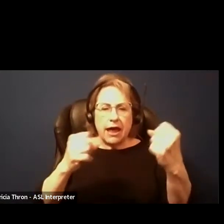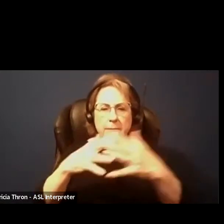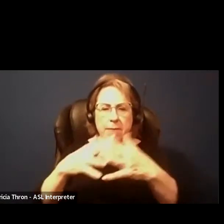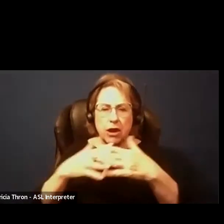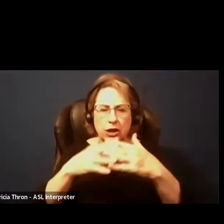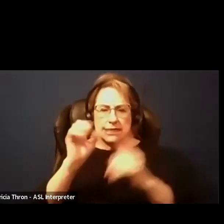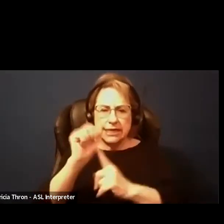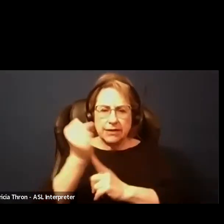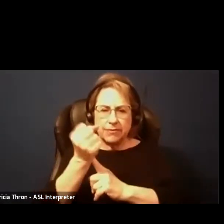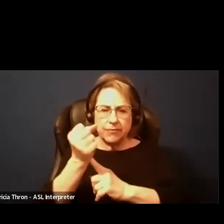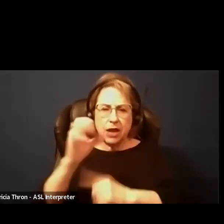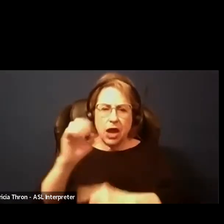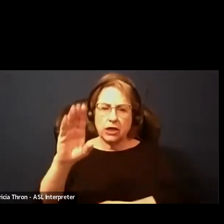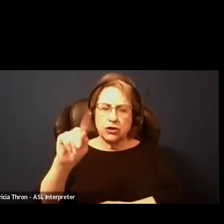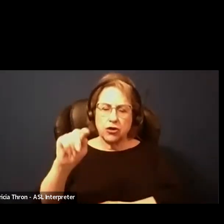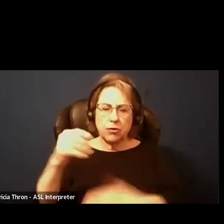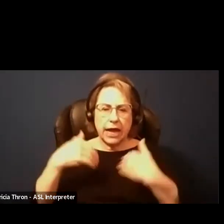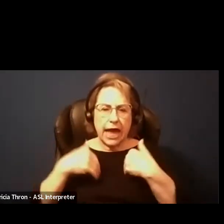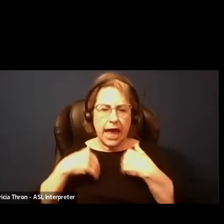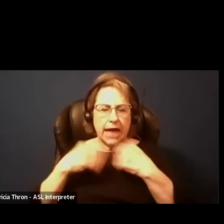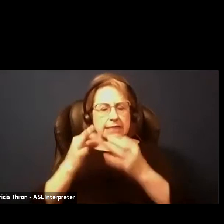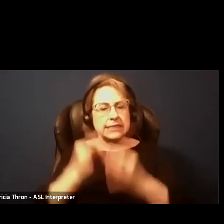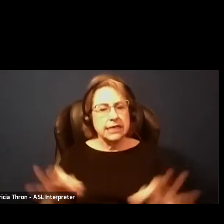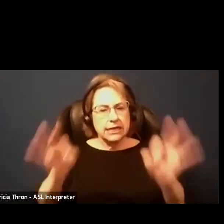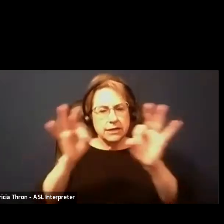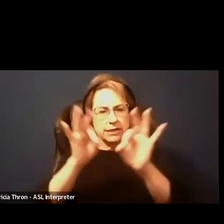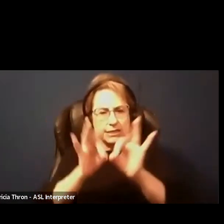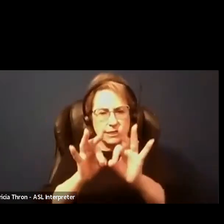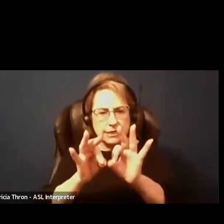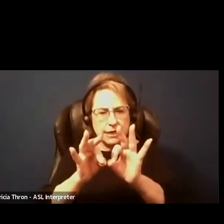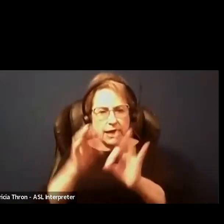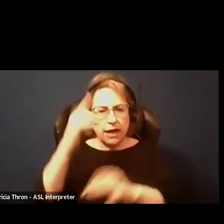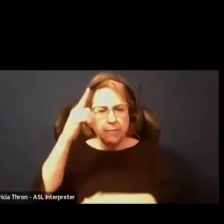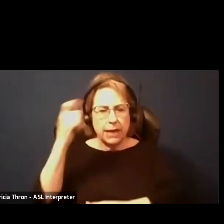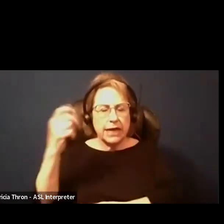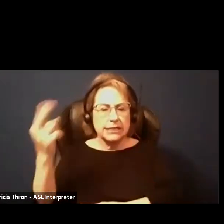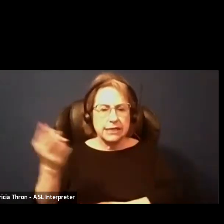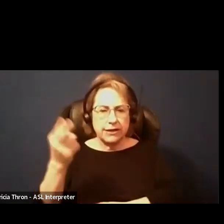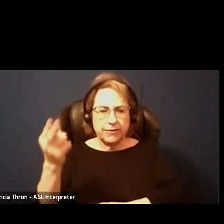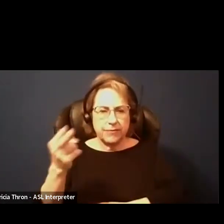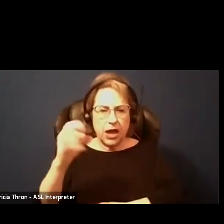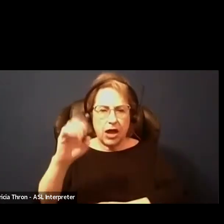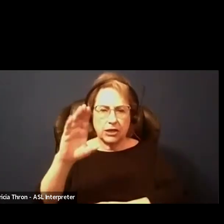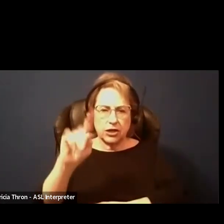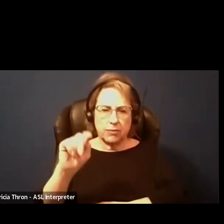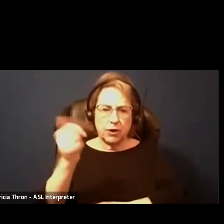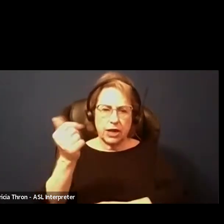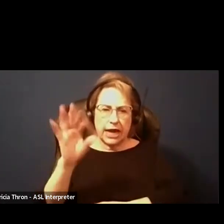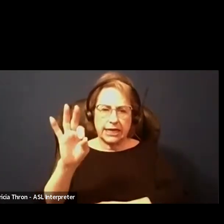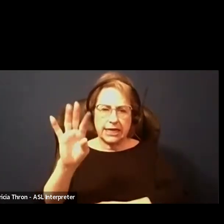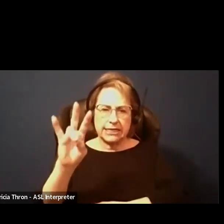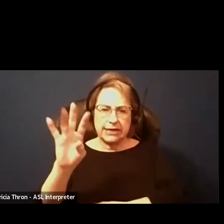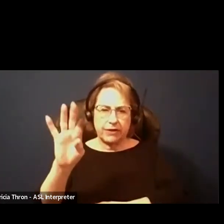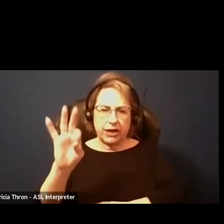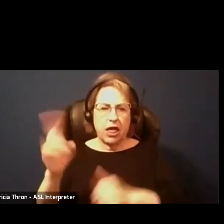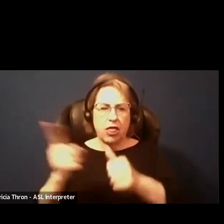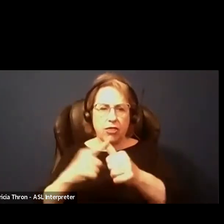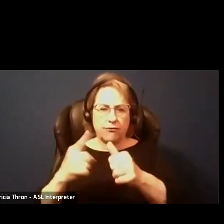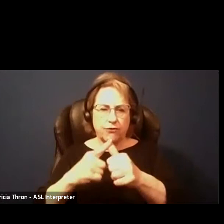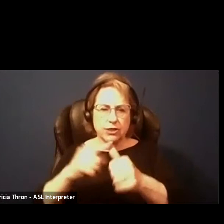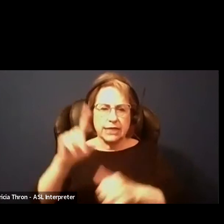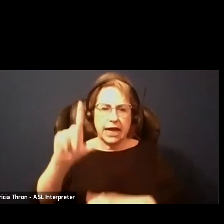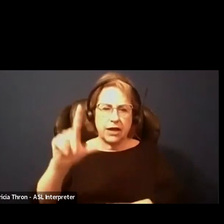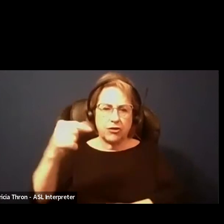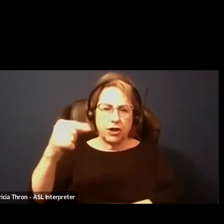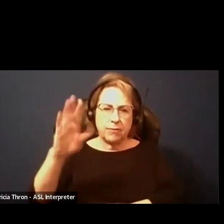Whereas October holds historical significance because in October 1979, the first LGBT National March on